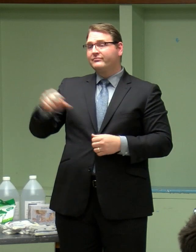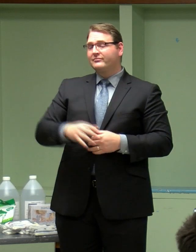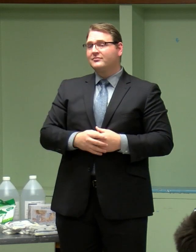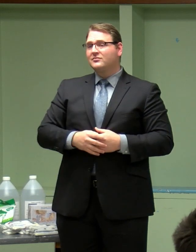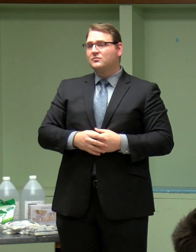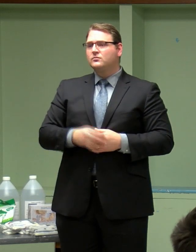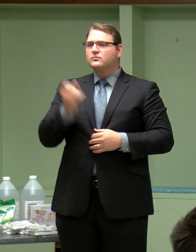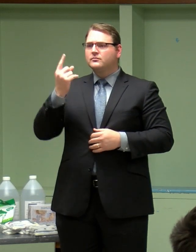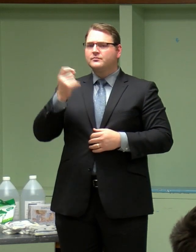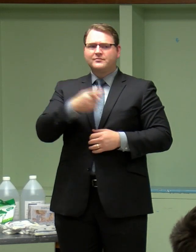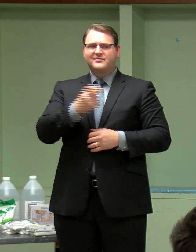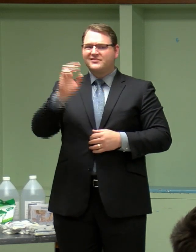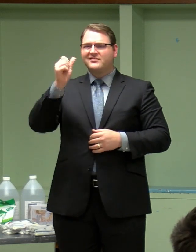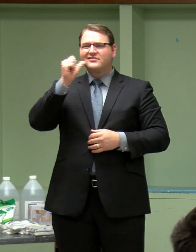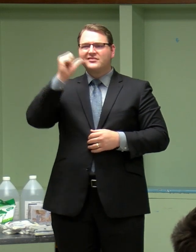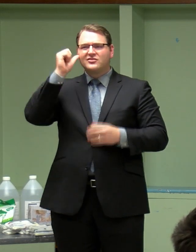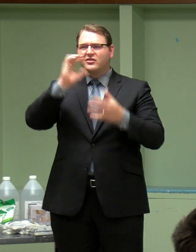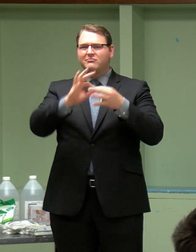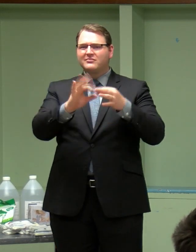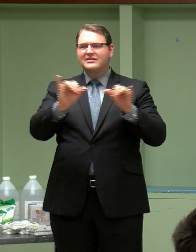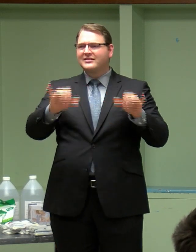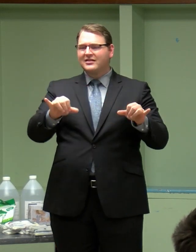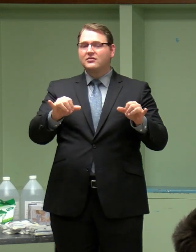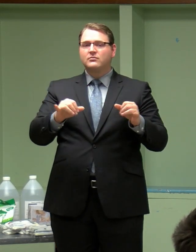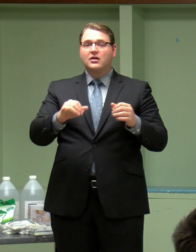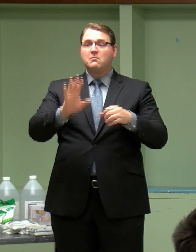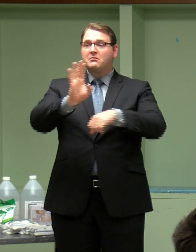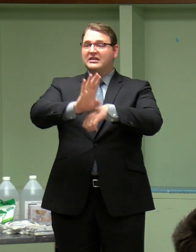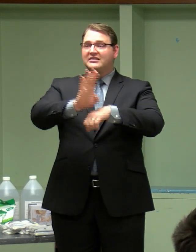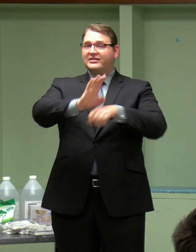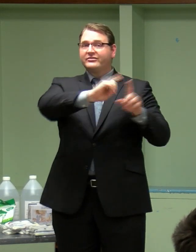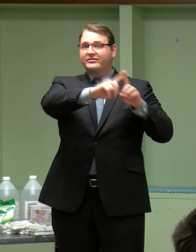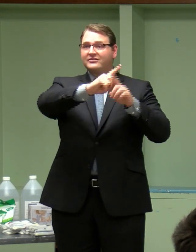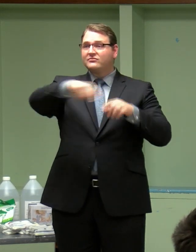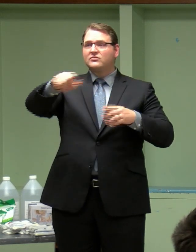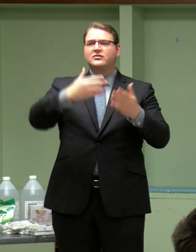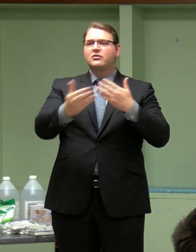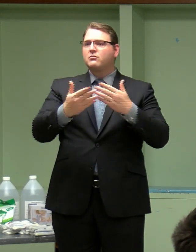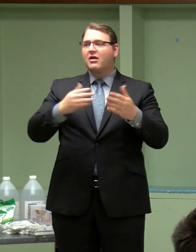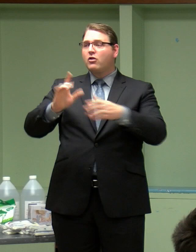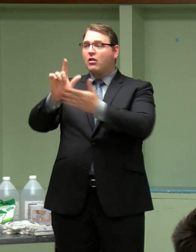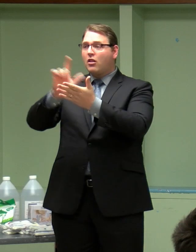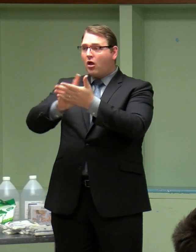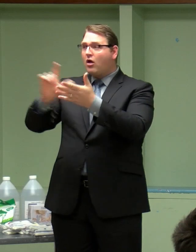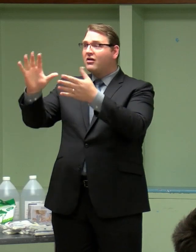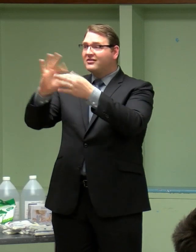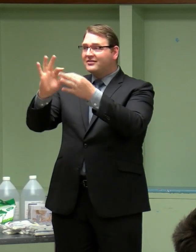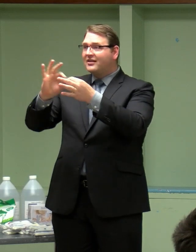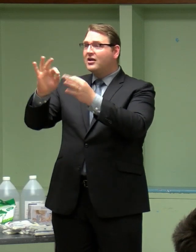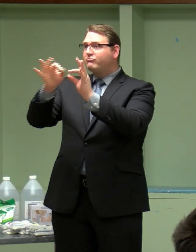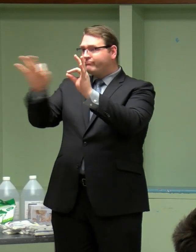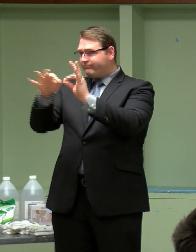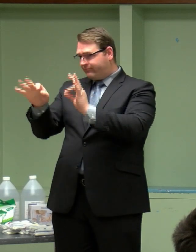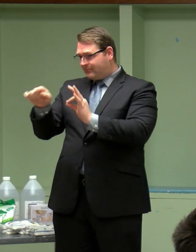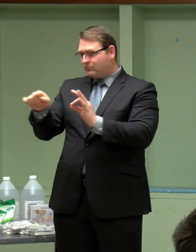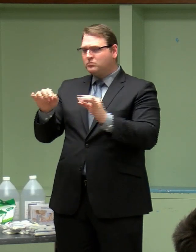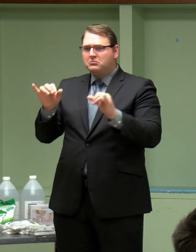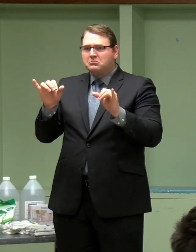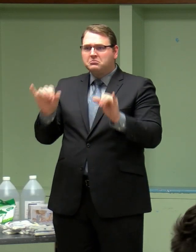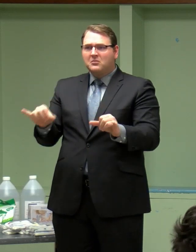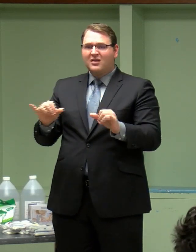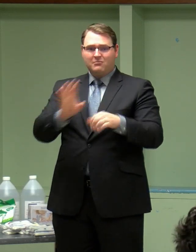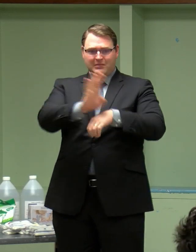businesses, regardless of what the law says, have the right to not let people in without a